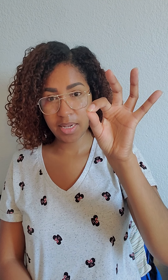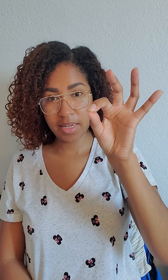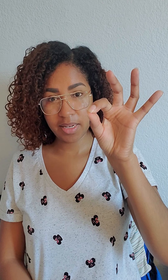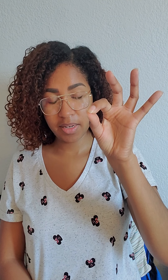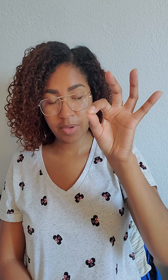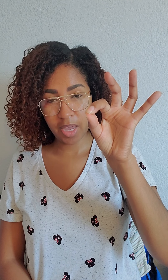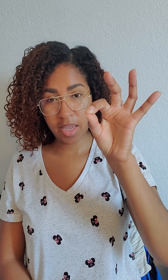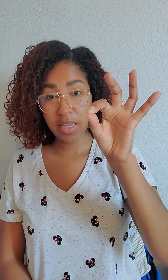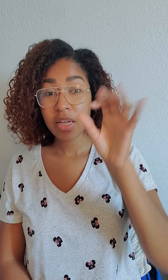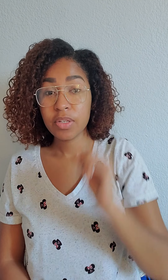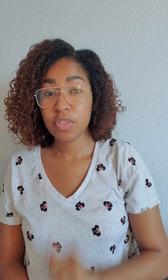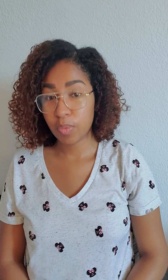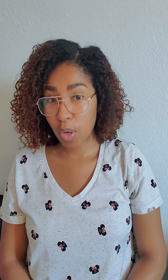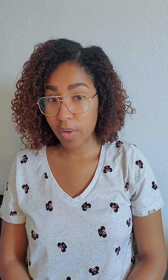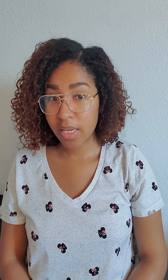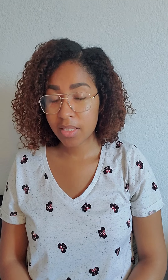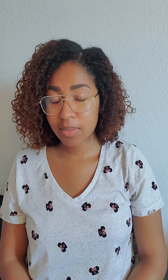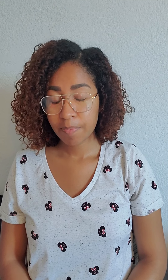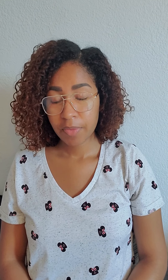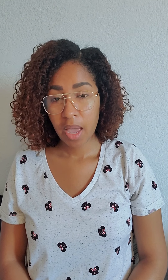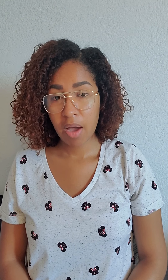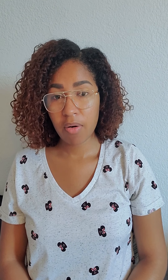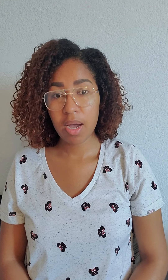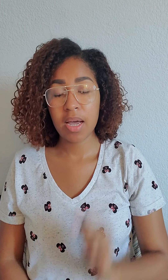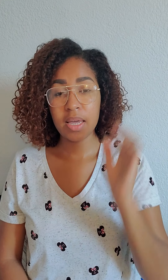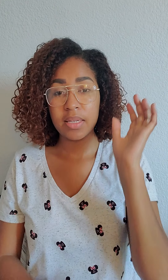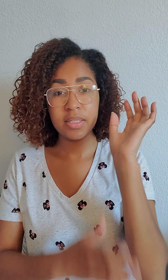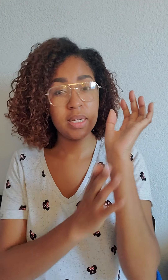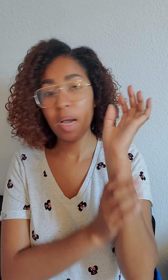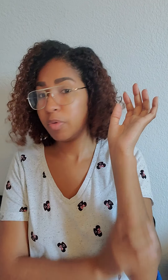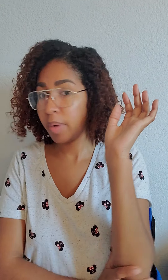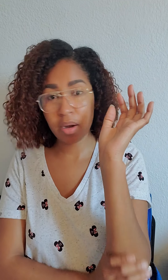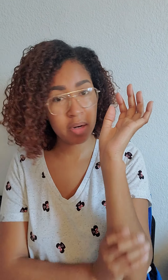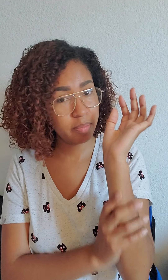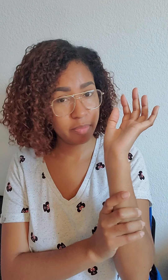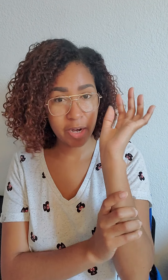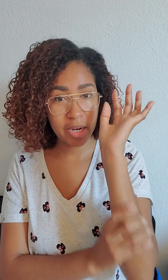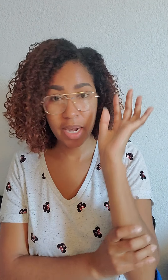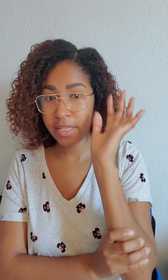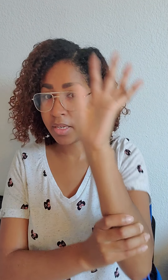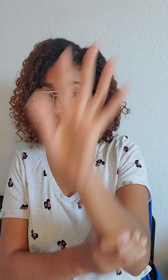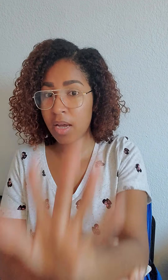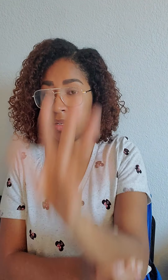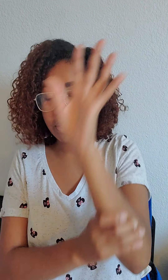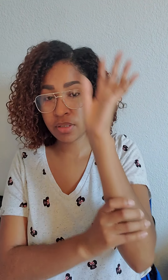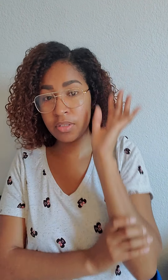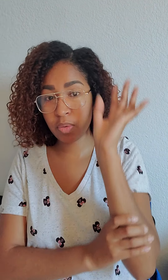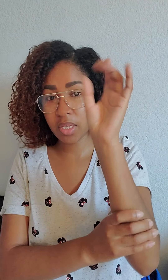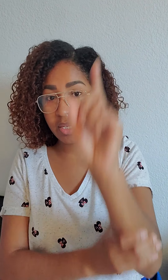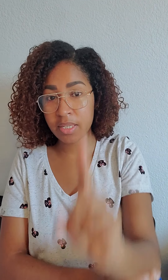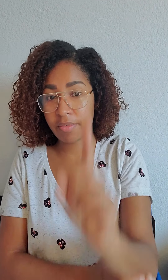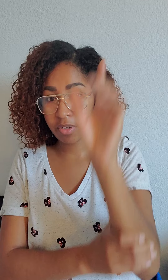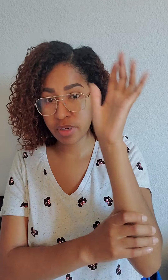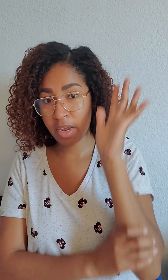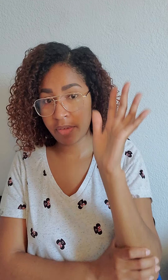59, okay? So notice how I did not move my arm, right? I did not do this after every